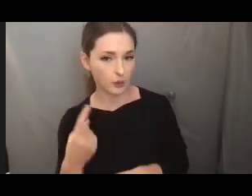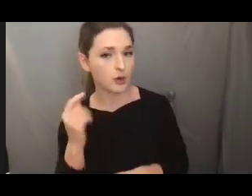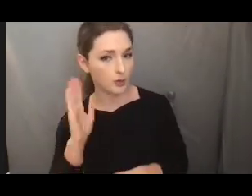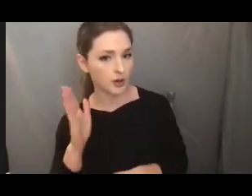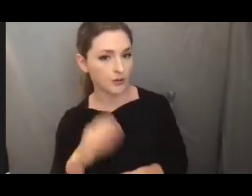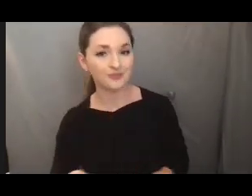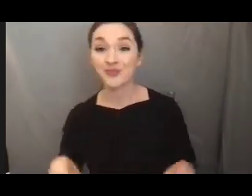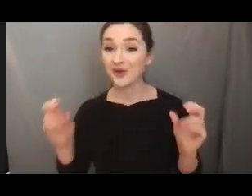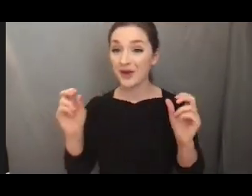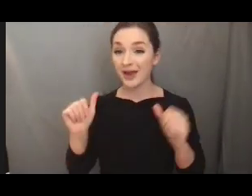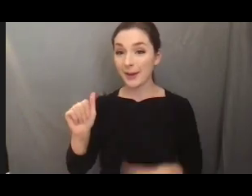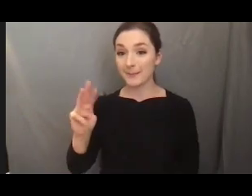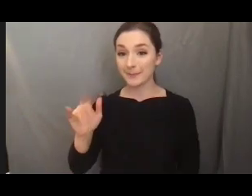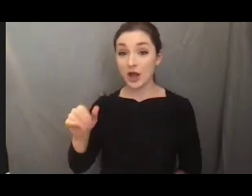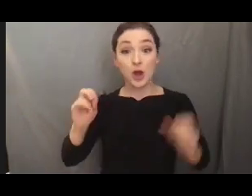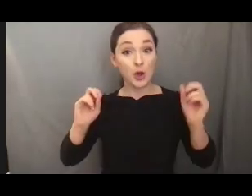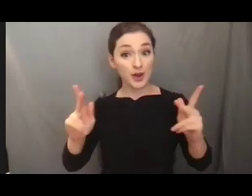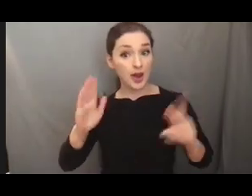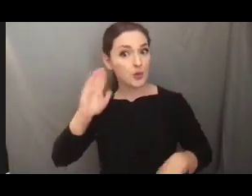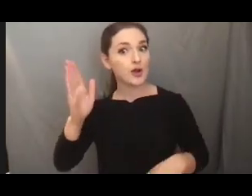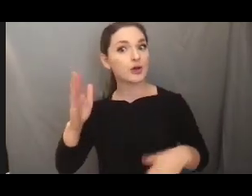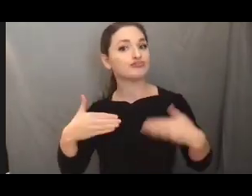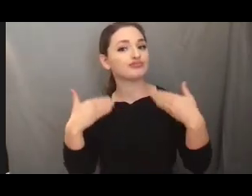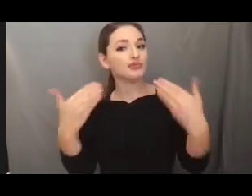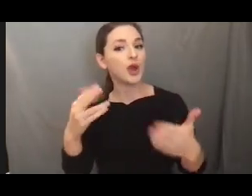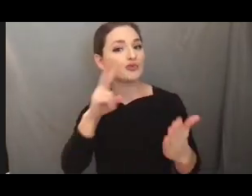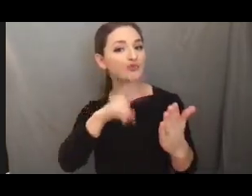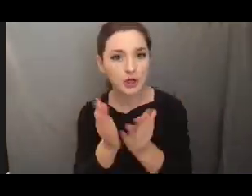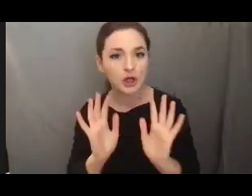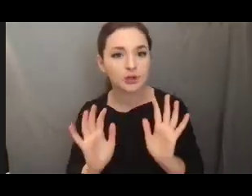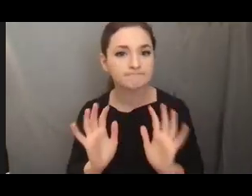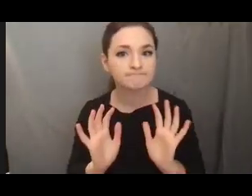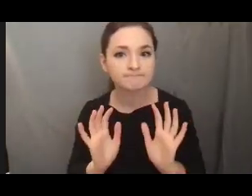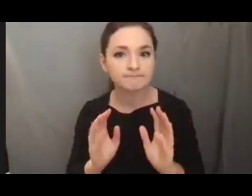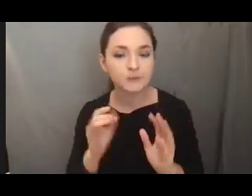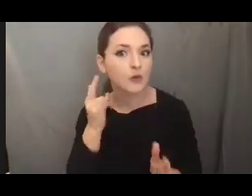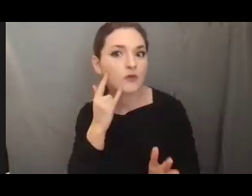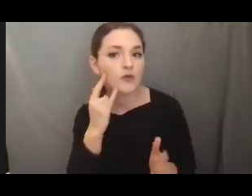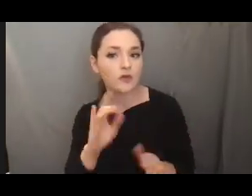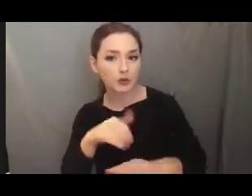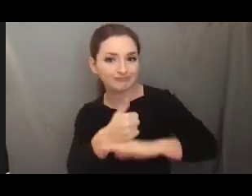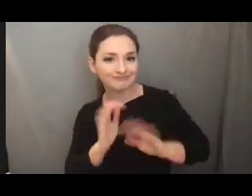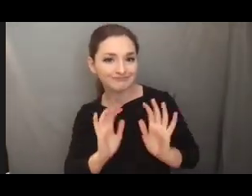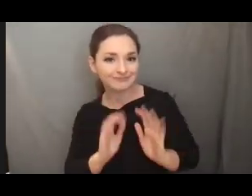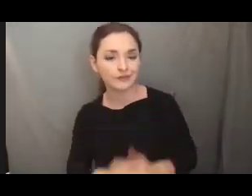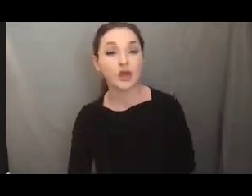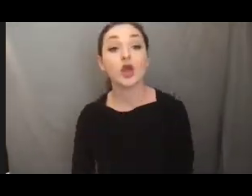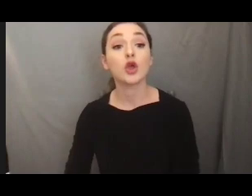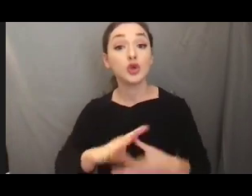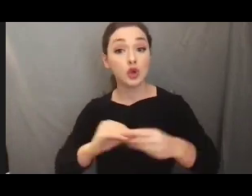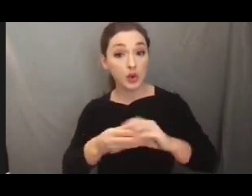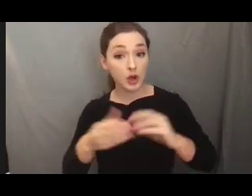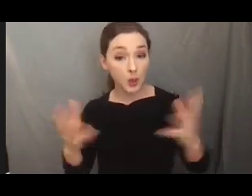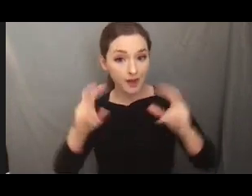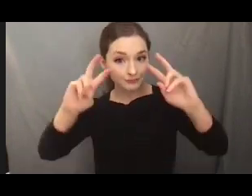story. Thank you so much. Yes. That was See you, kids. awesome. Here, come down when you can. This is our story. It's called Wilma Unlimited,